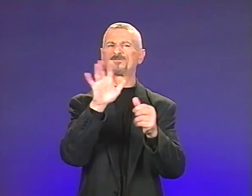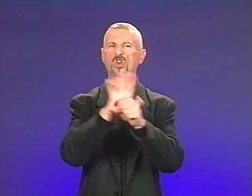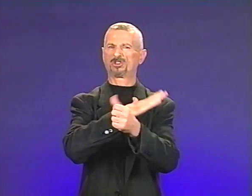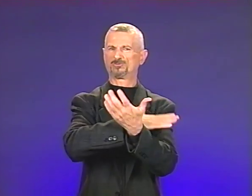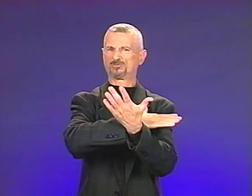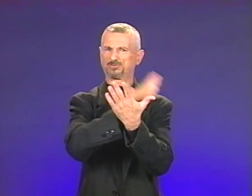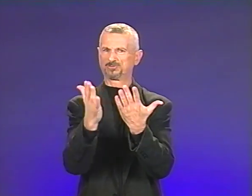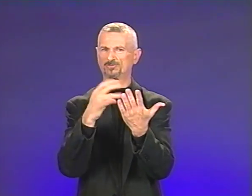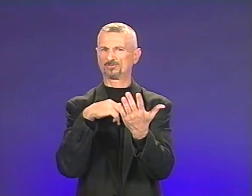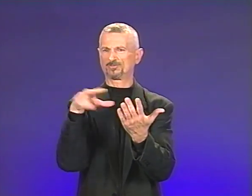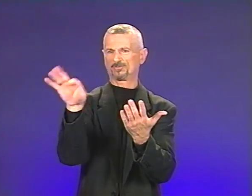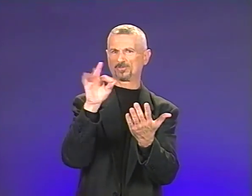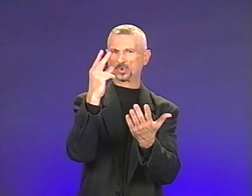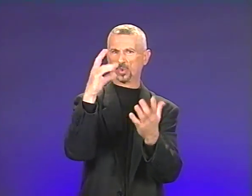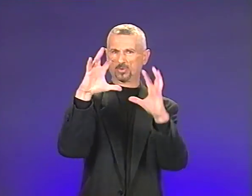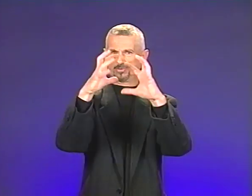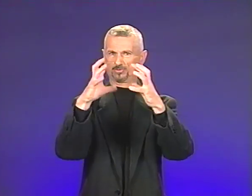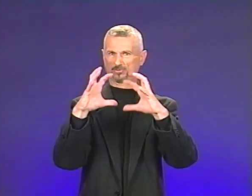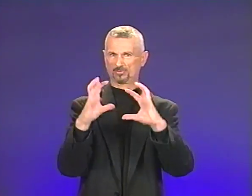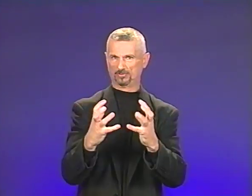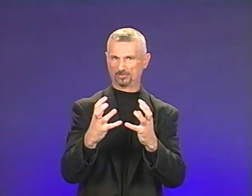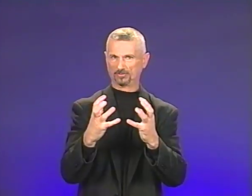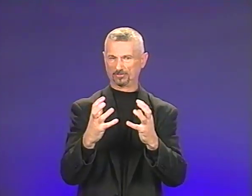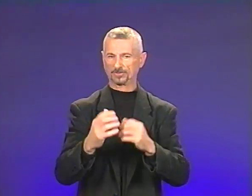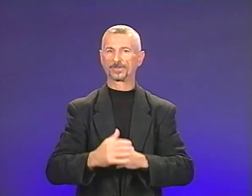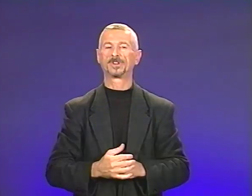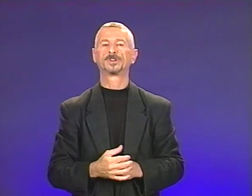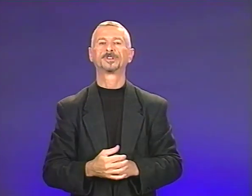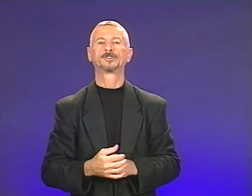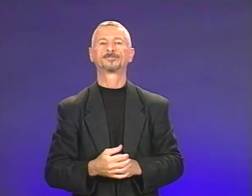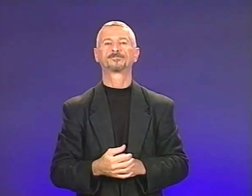This is not the full poem, but simply 2 lines.